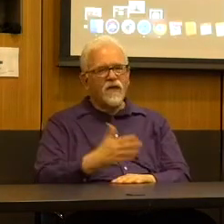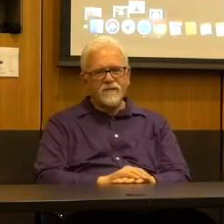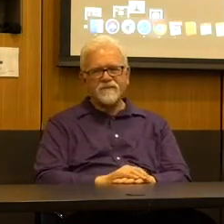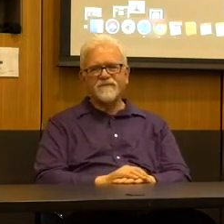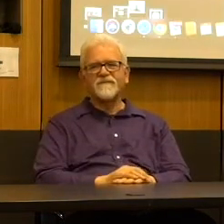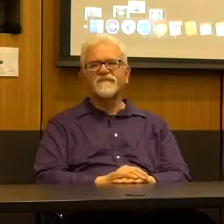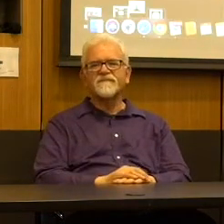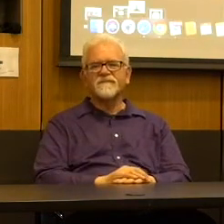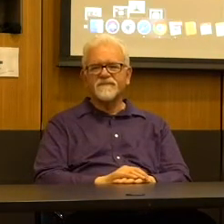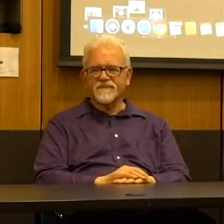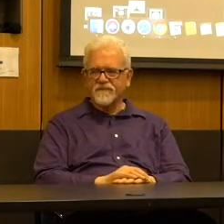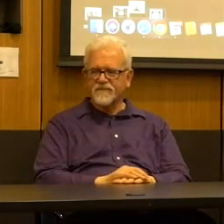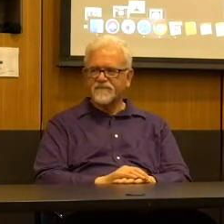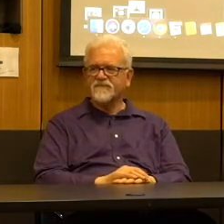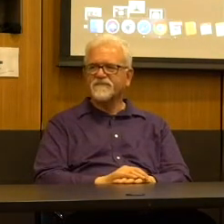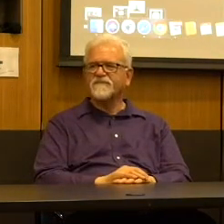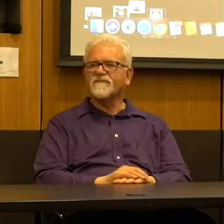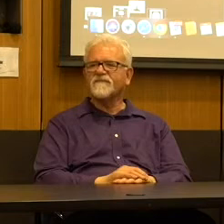Yes.